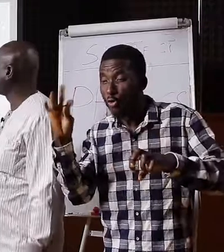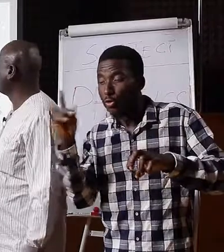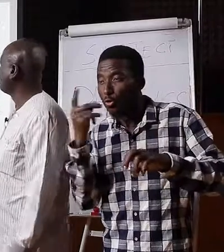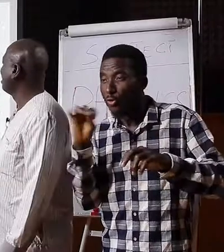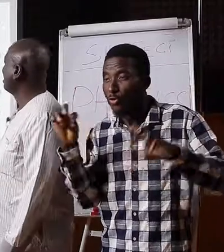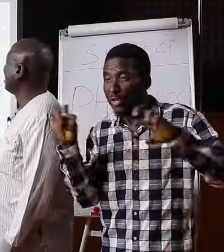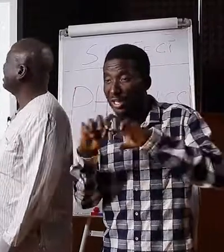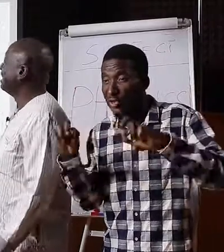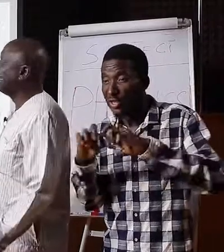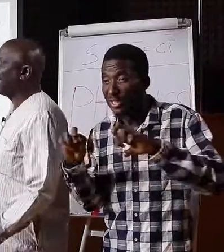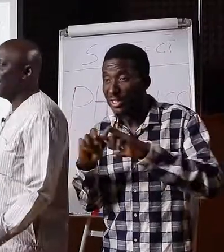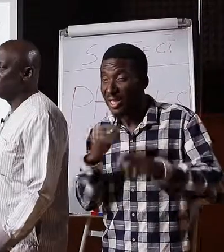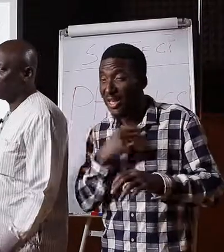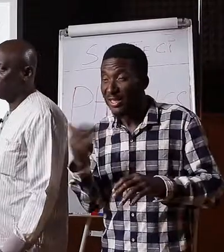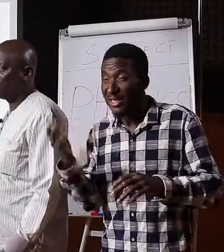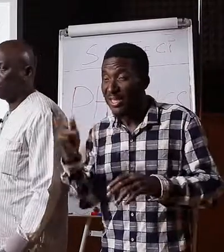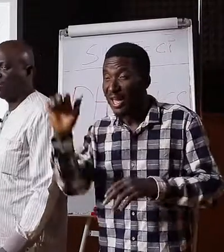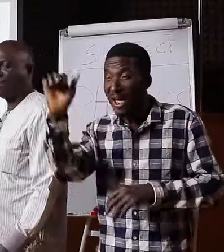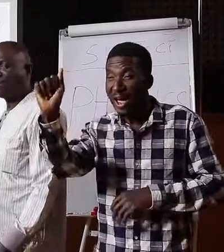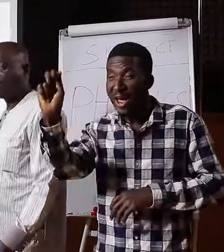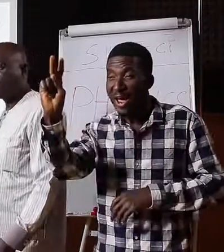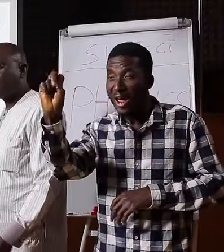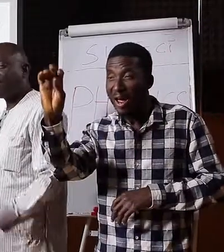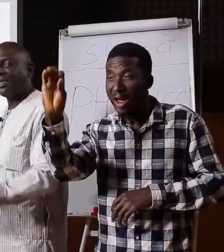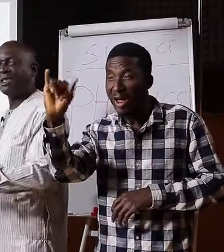an electrolysis. And the anode